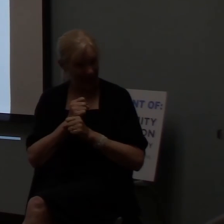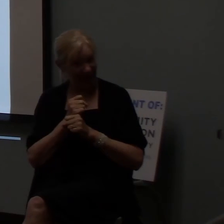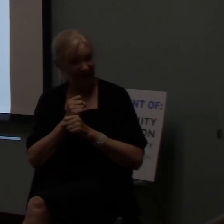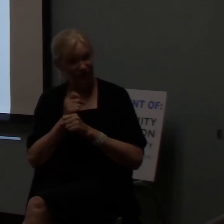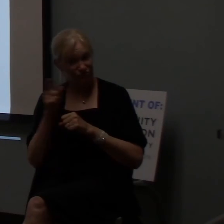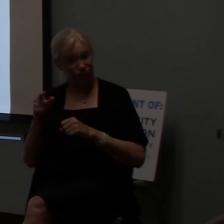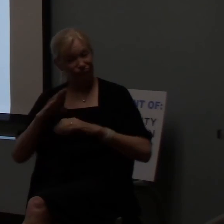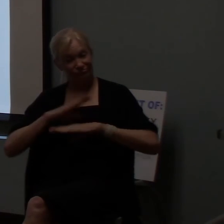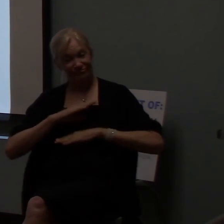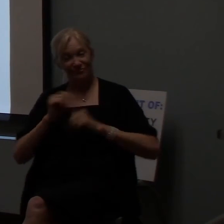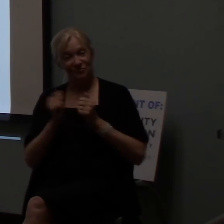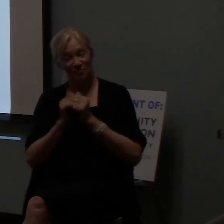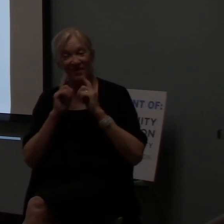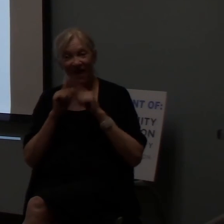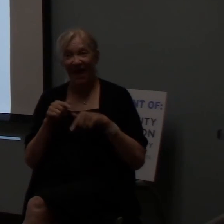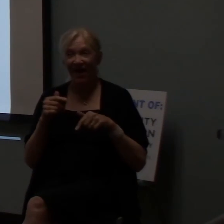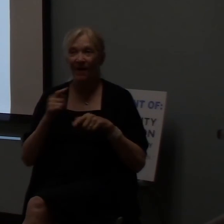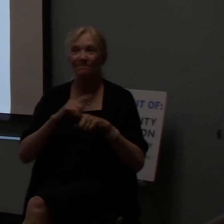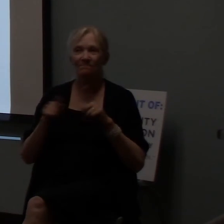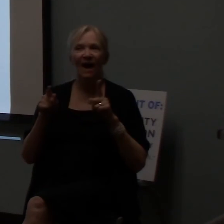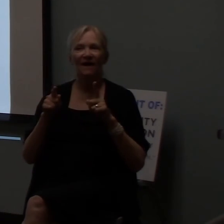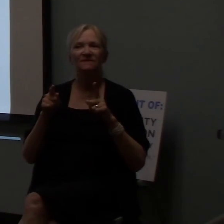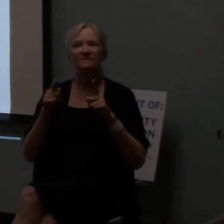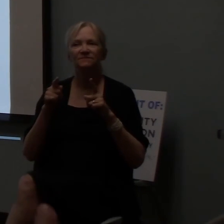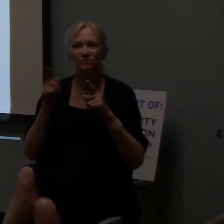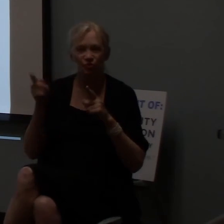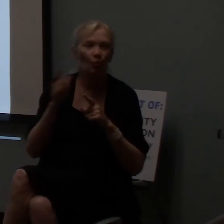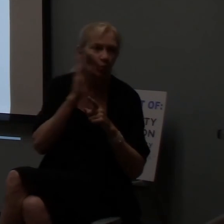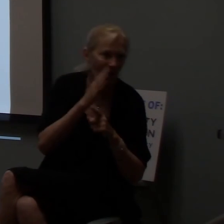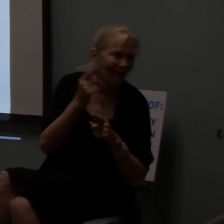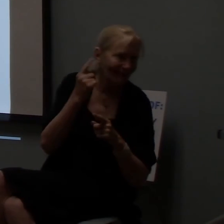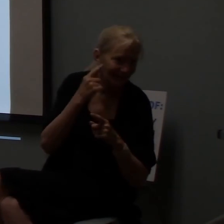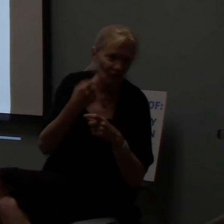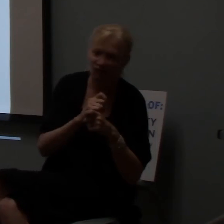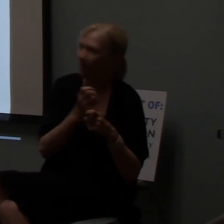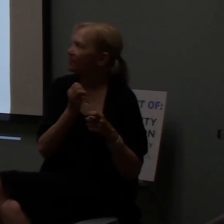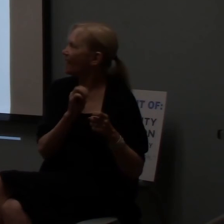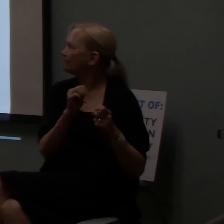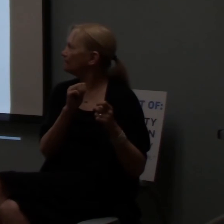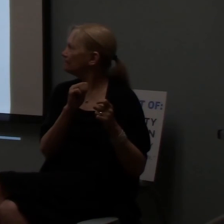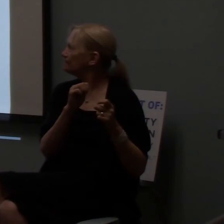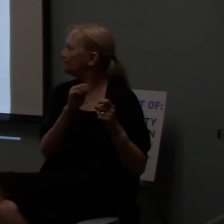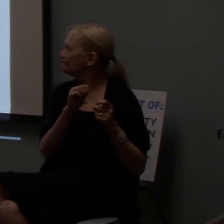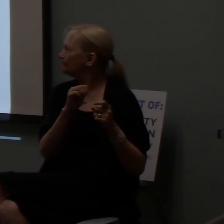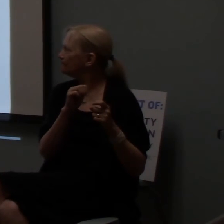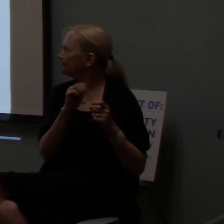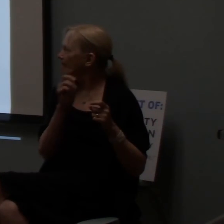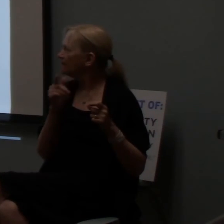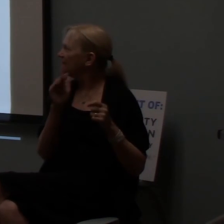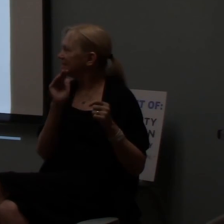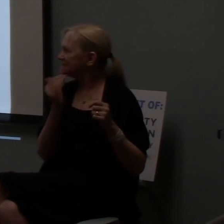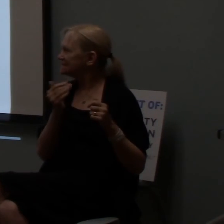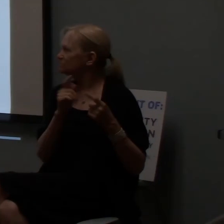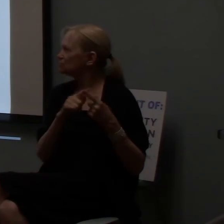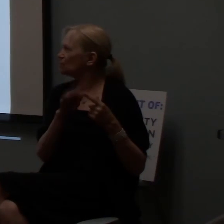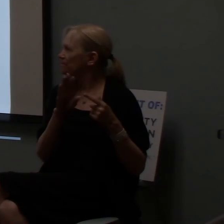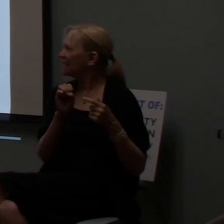not is another question. Exactly. So, But then you get a chance to vote them out the next time. So for me, that still seems to be